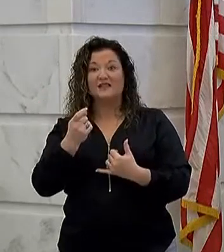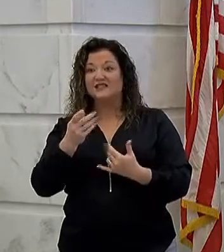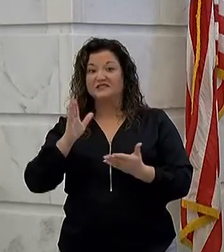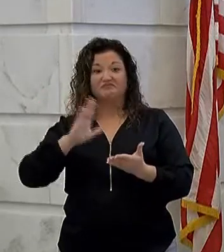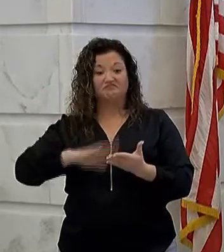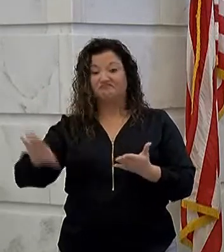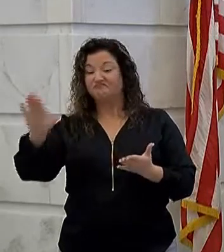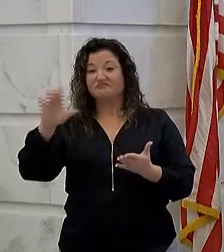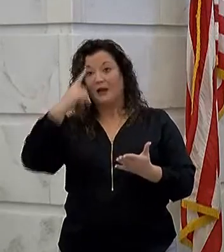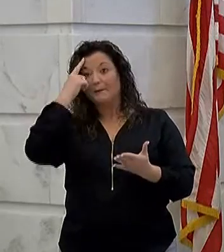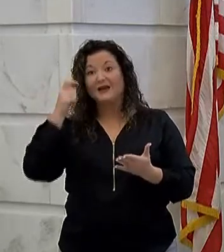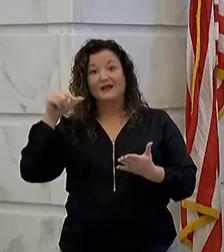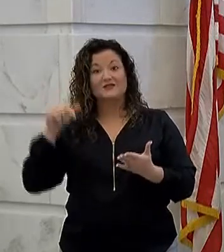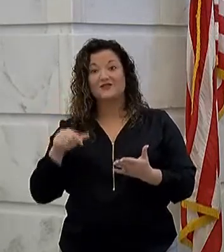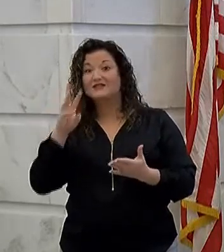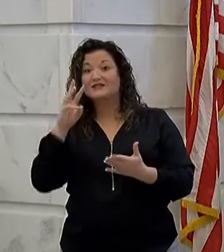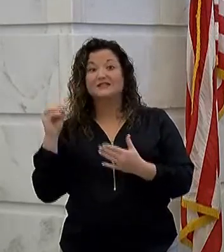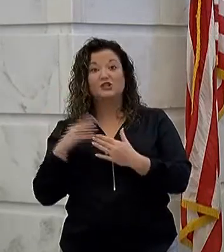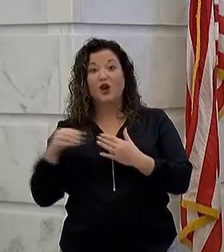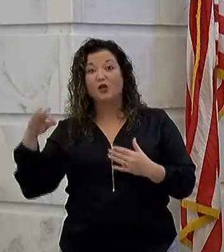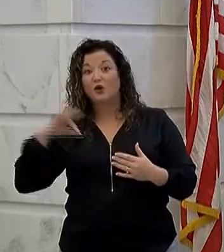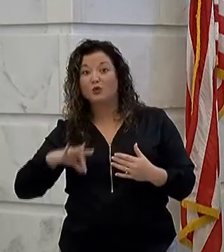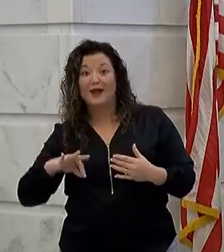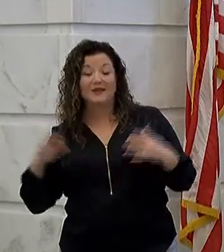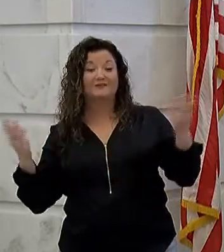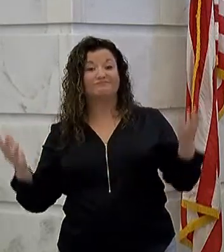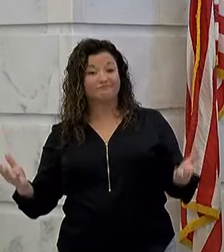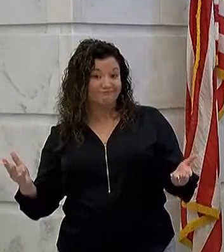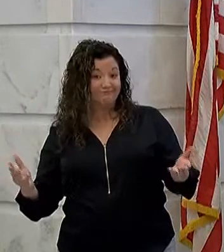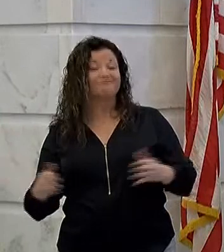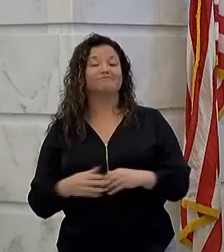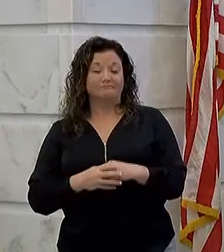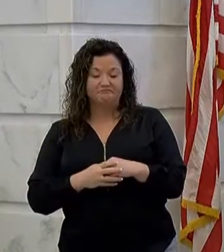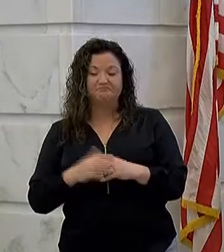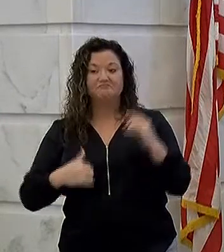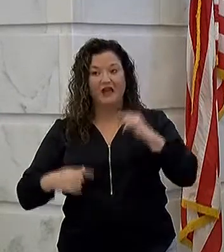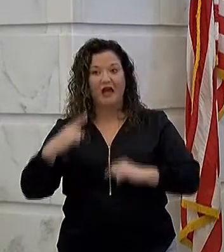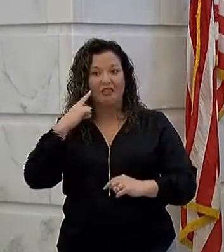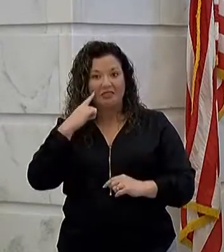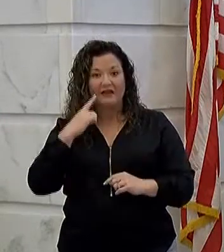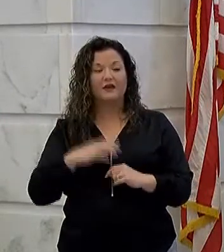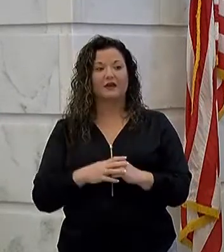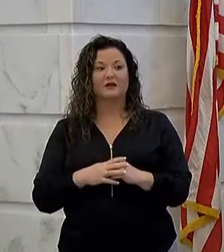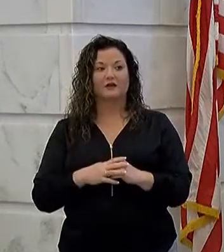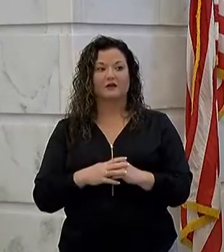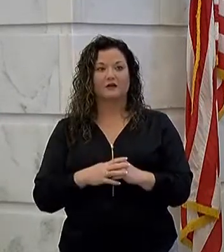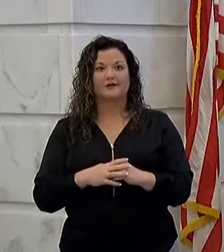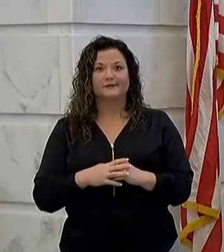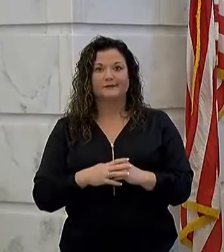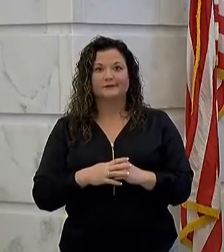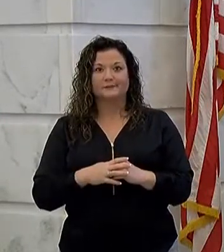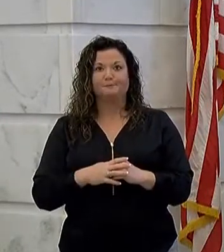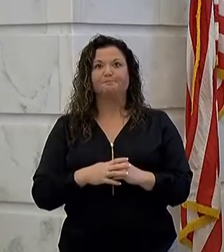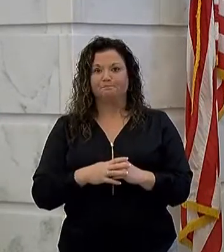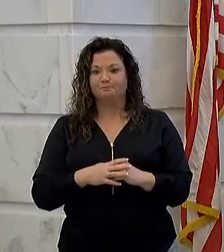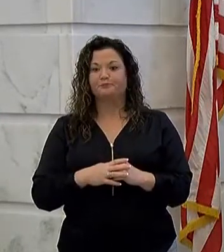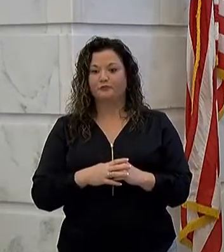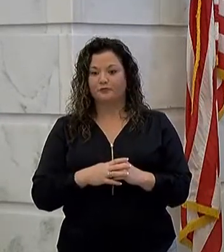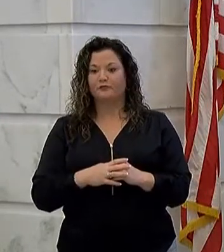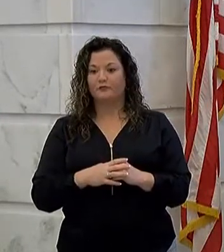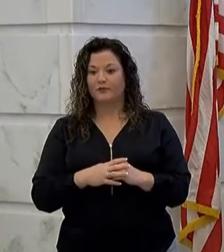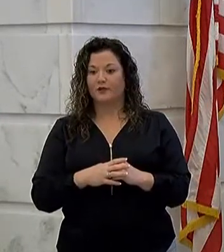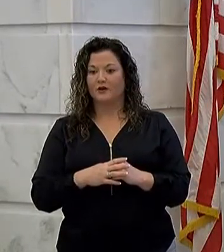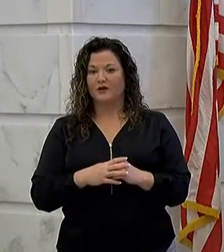because of this reform effort. And so I think it's poor form for someone